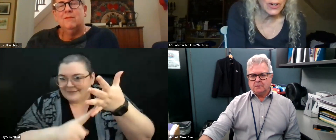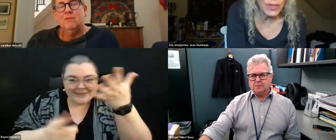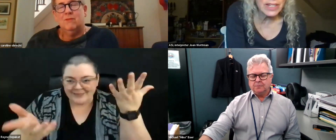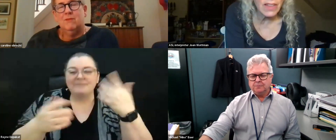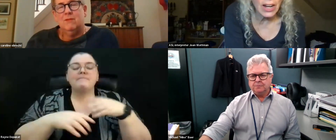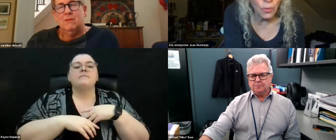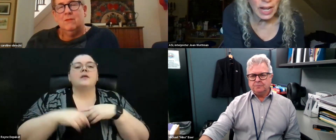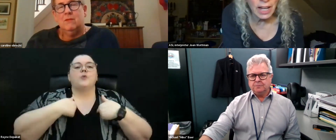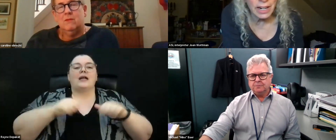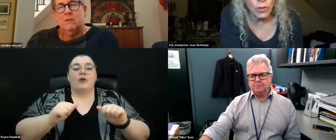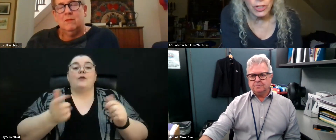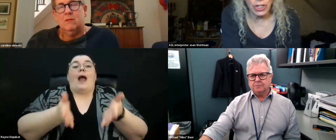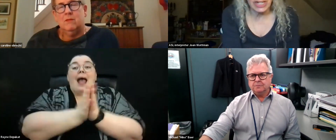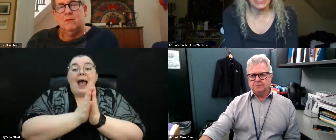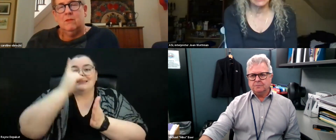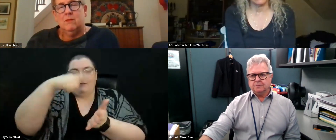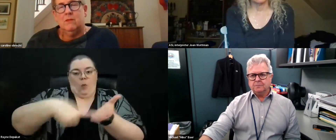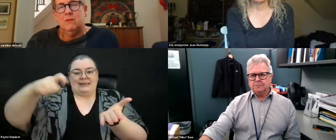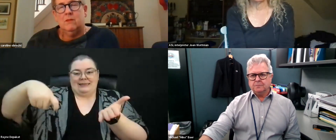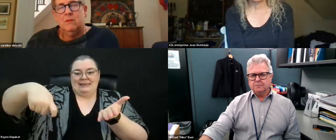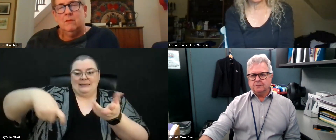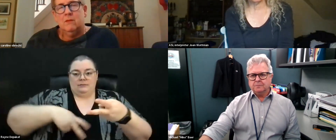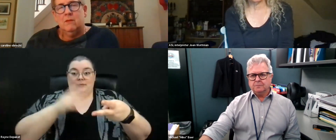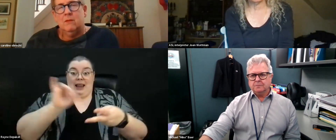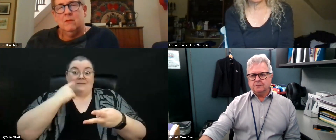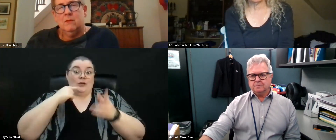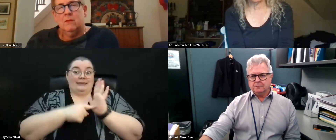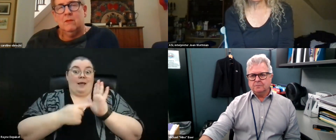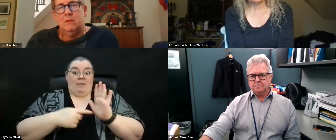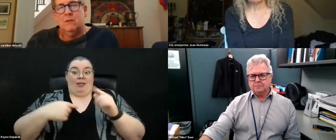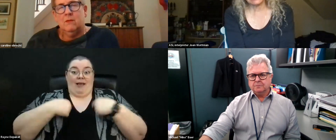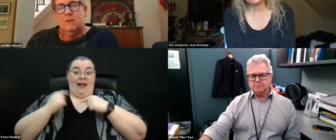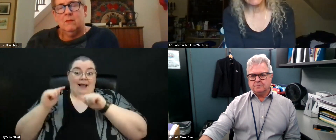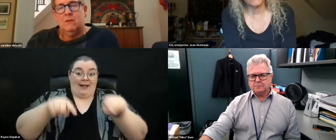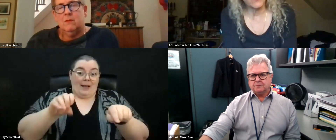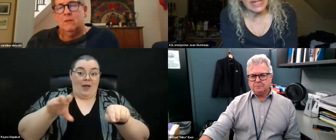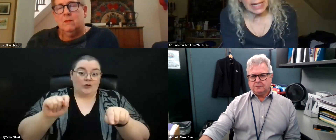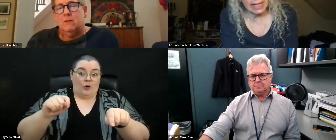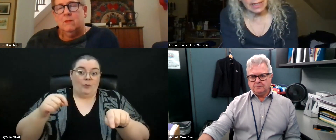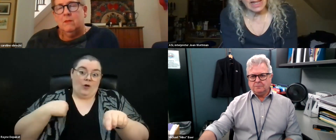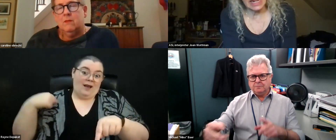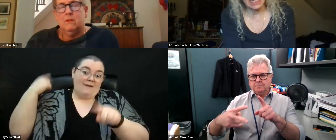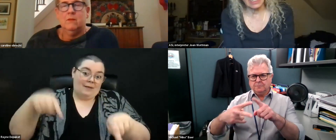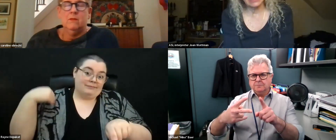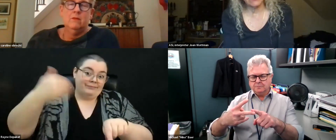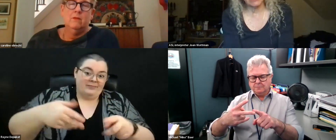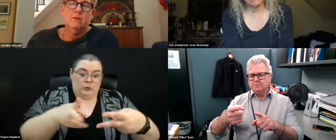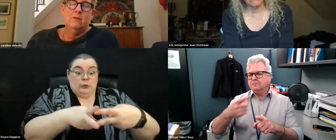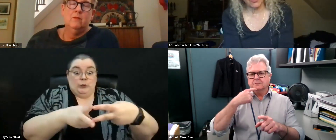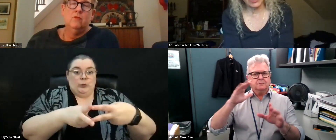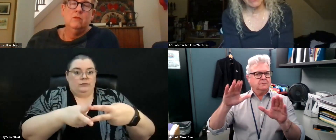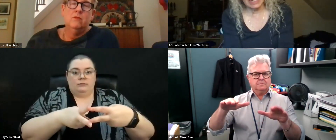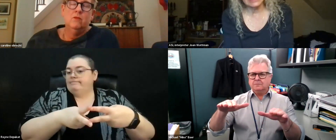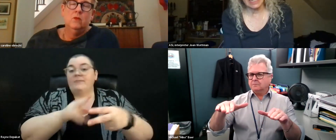point, because I know there's a lot going on your agenda here. So we have been asking for what we need. Like, I have